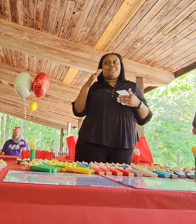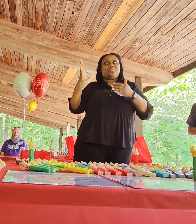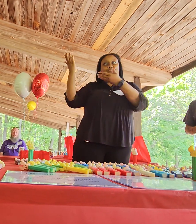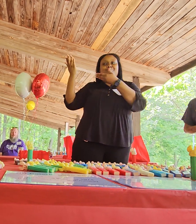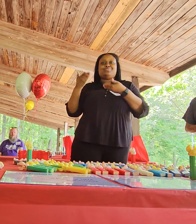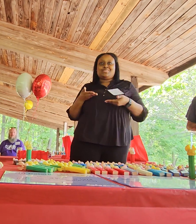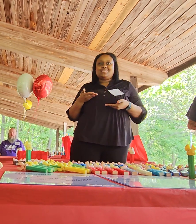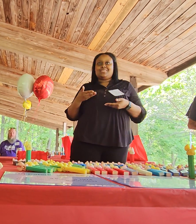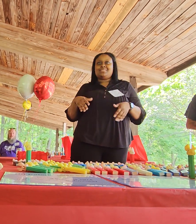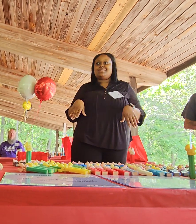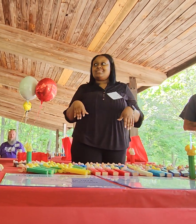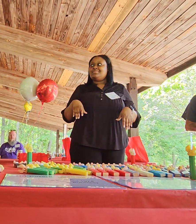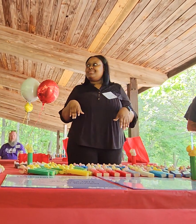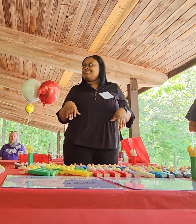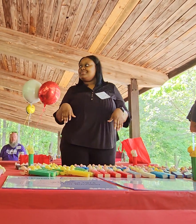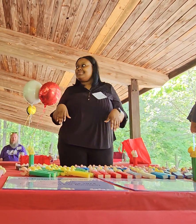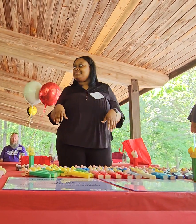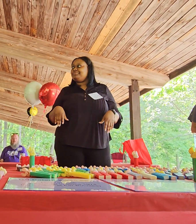So the cello was great.